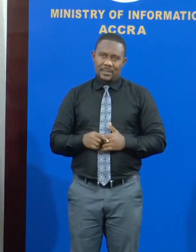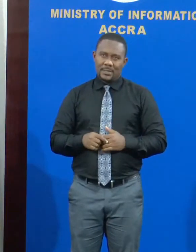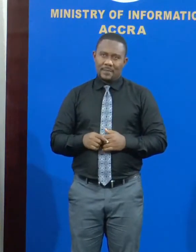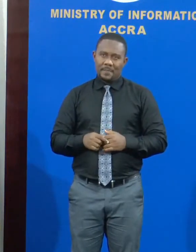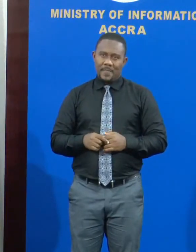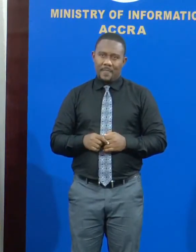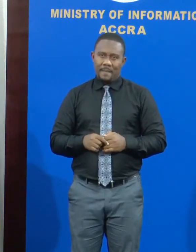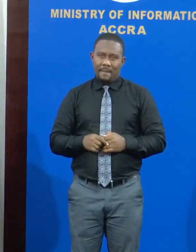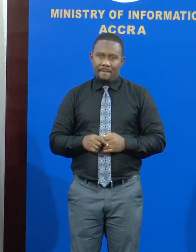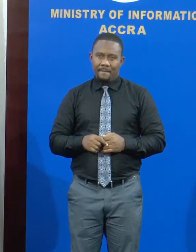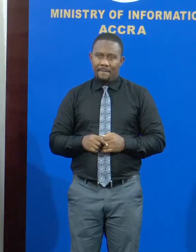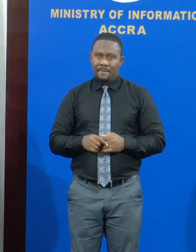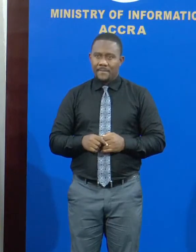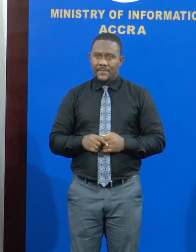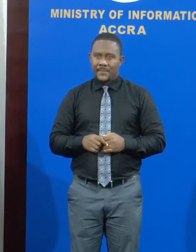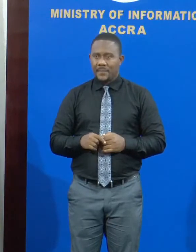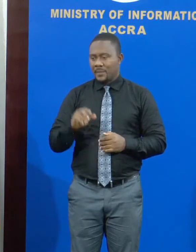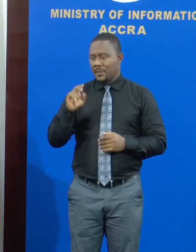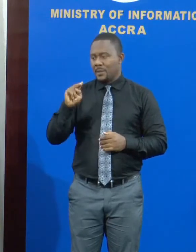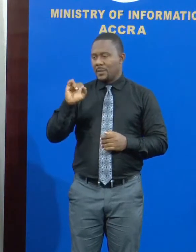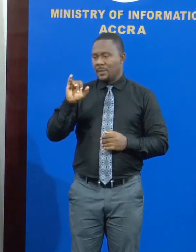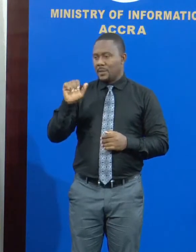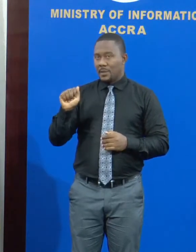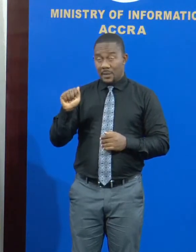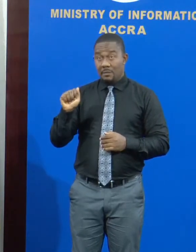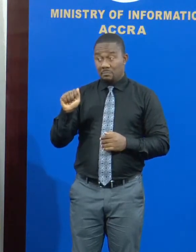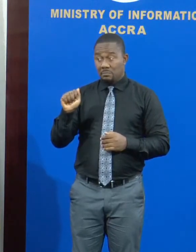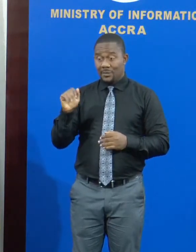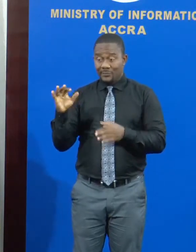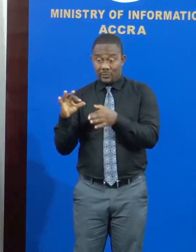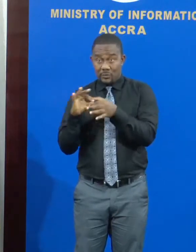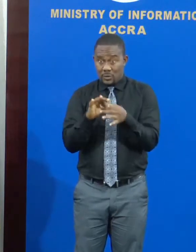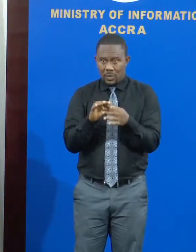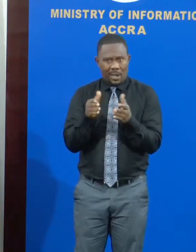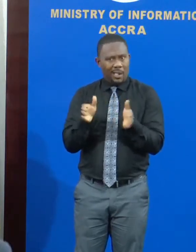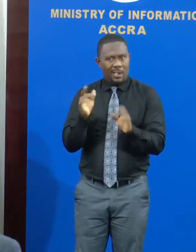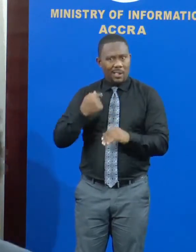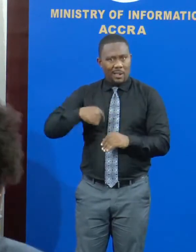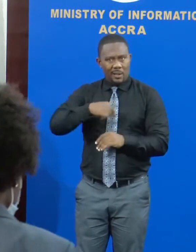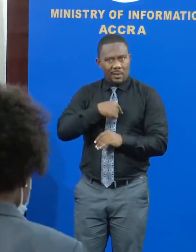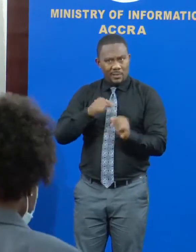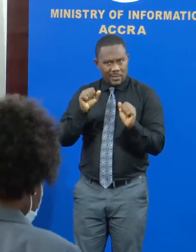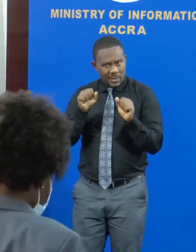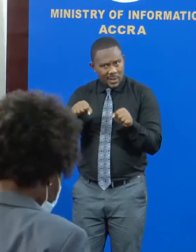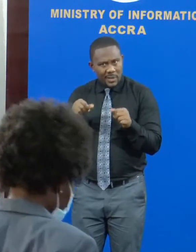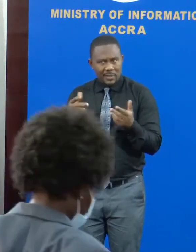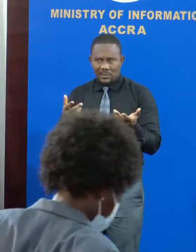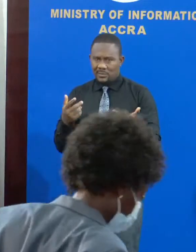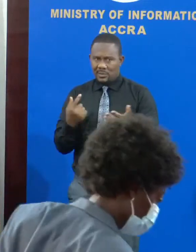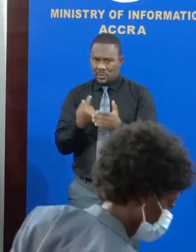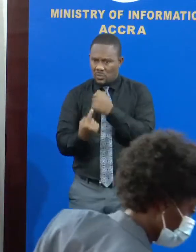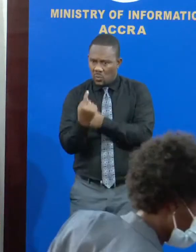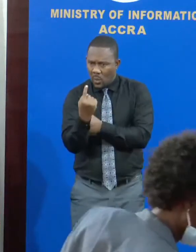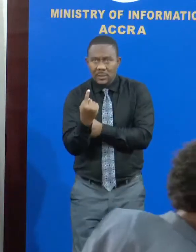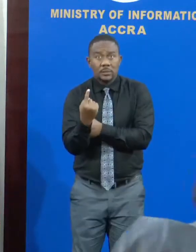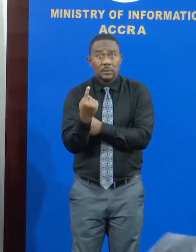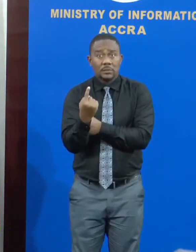leveraging on the NIA platform allows us to be able to subscribe to this single source of